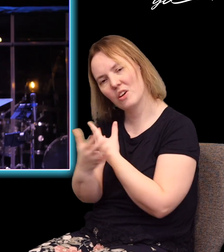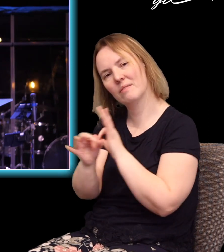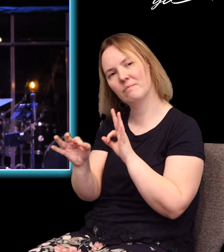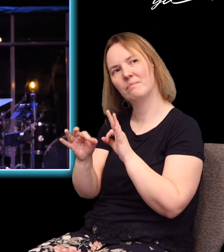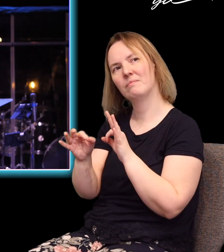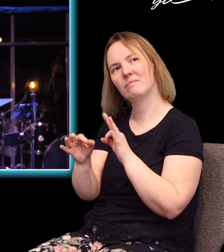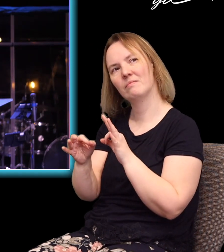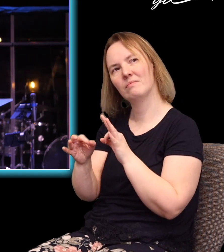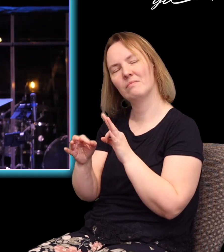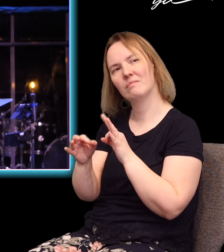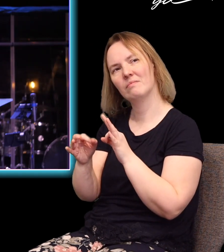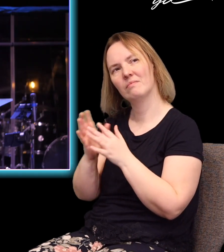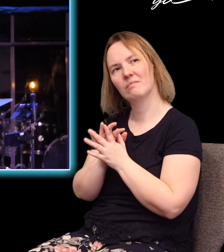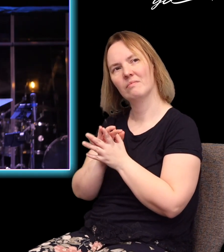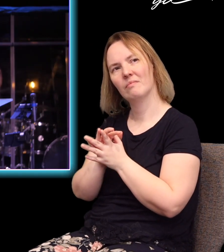free.